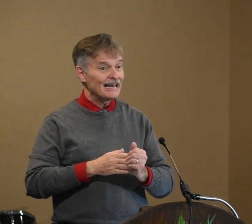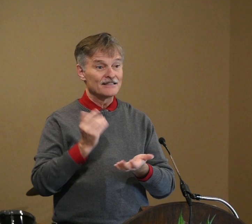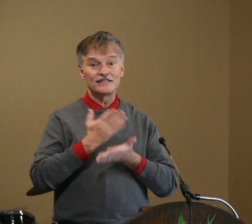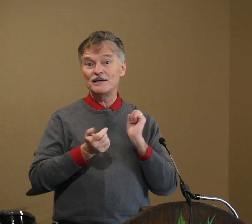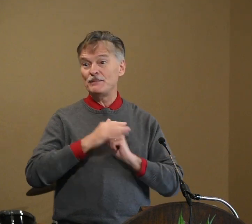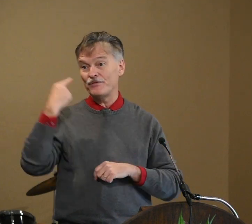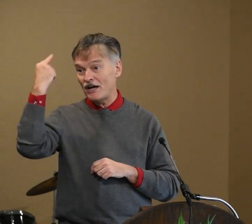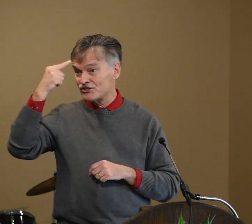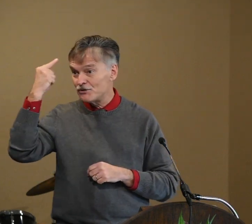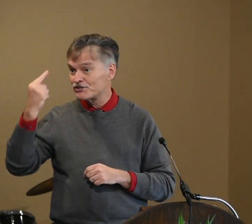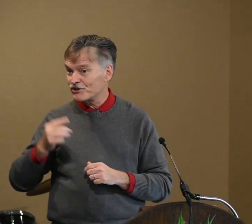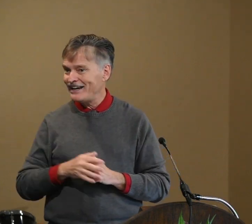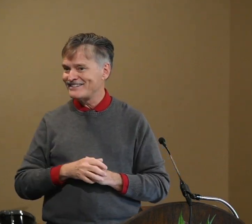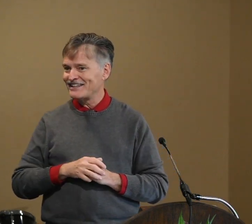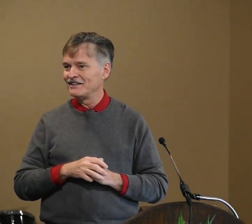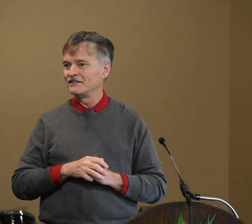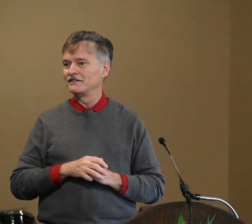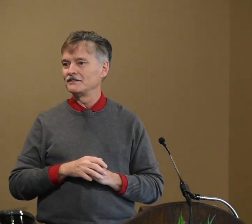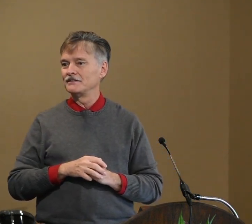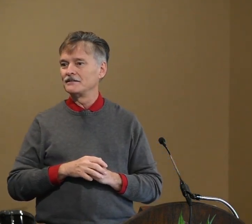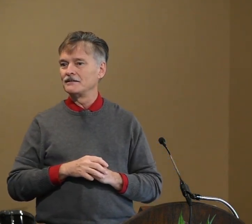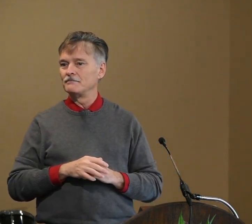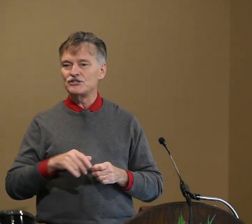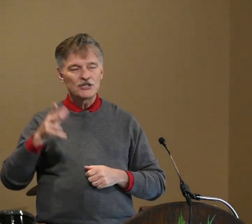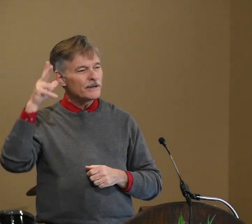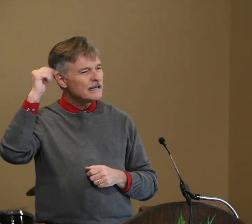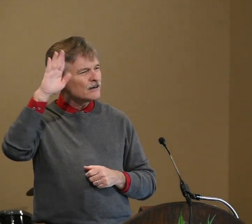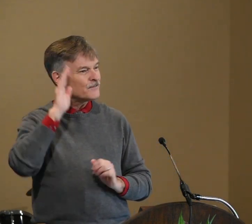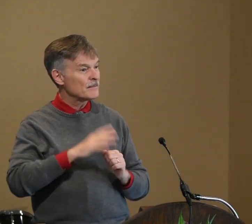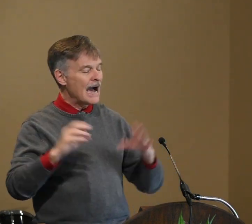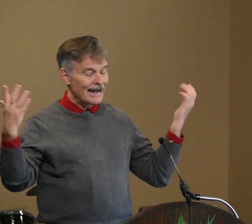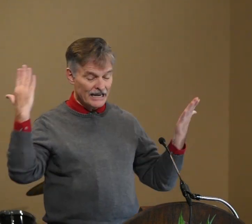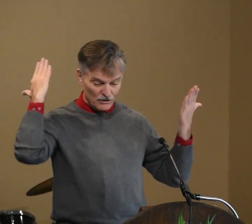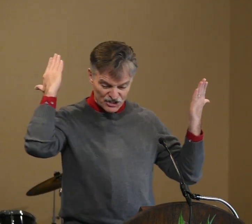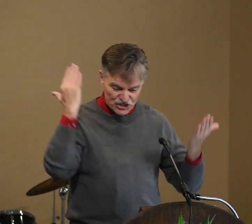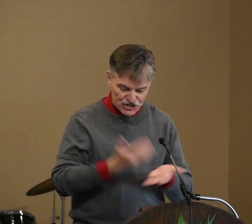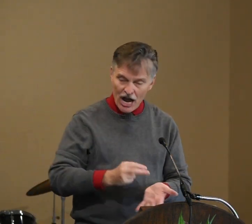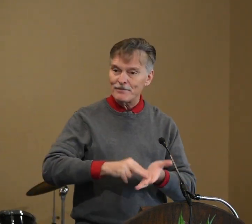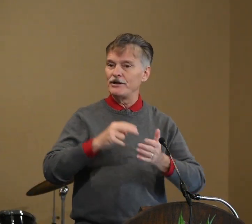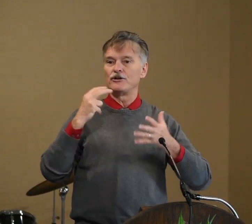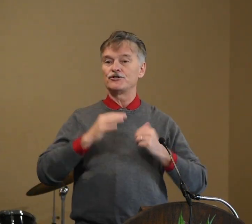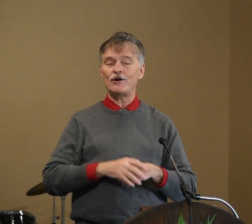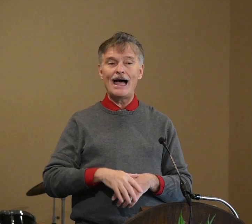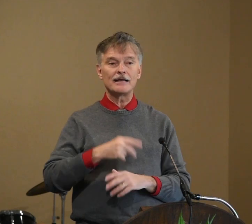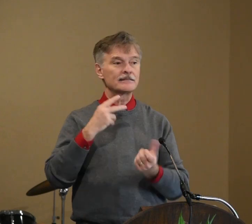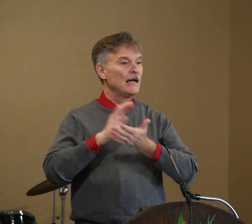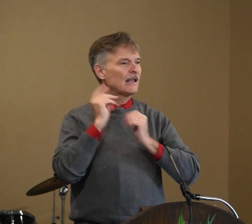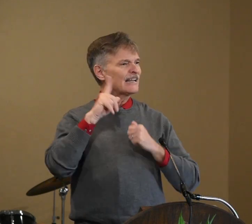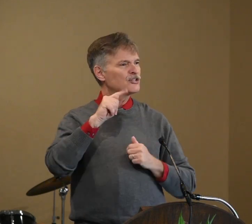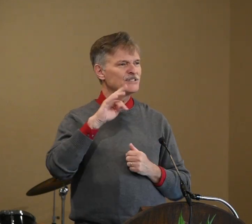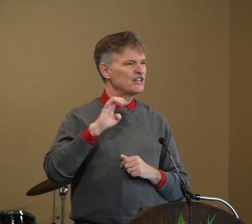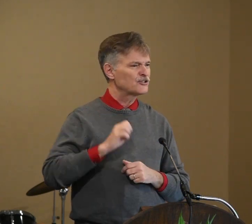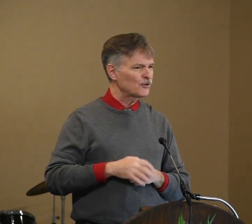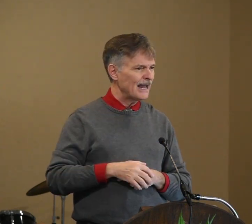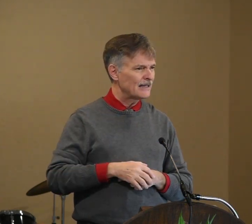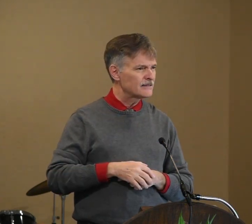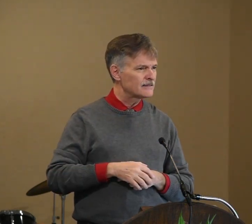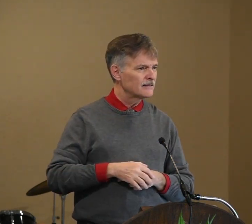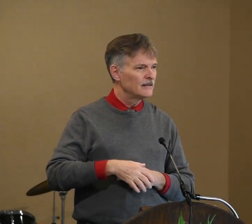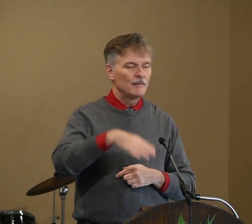guidance. And some people thought she was crazy. But she would hear from God and it would stop her in her tracks like she was in a trance. But it